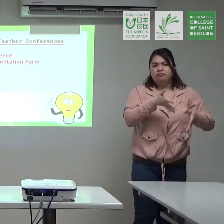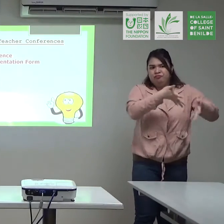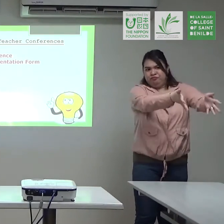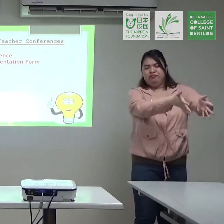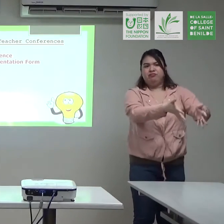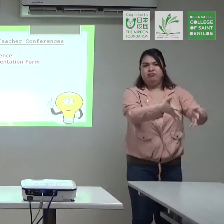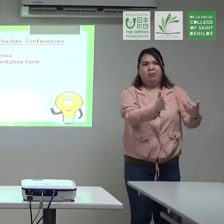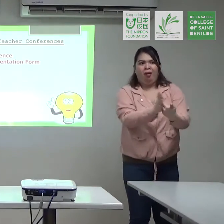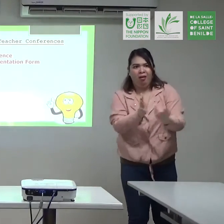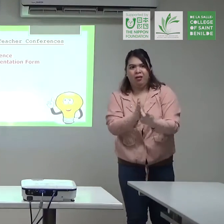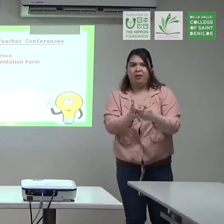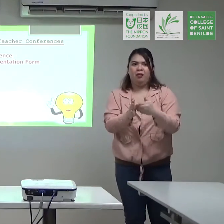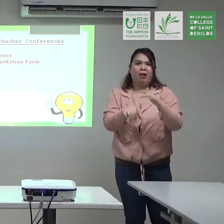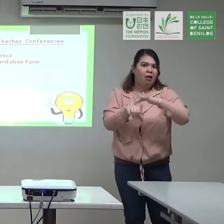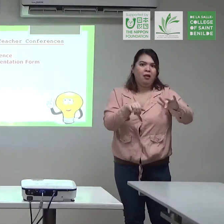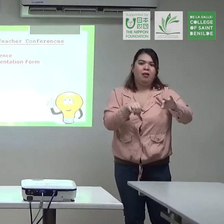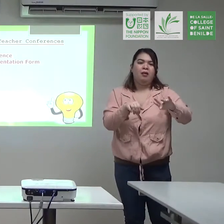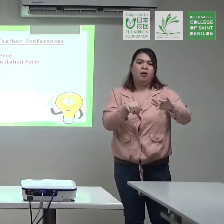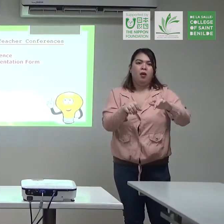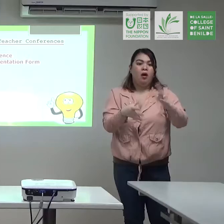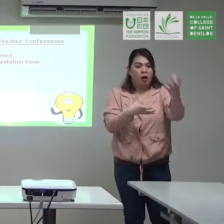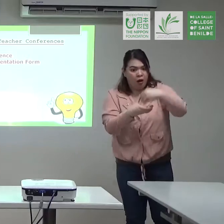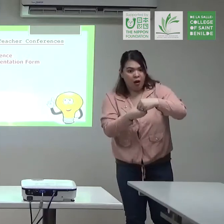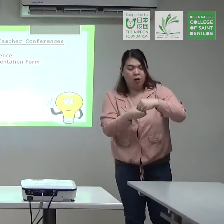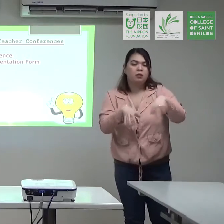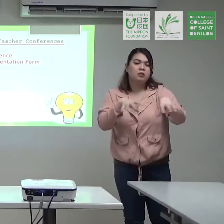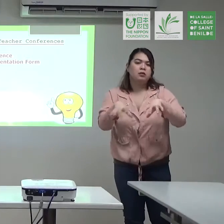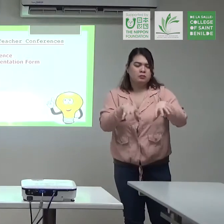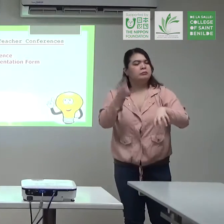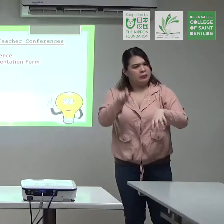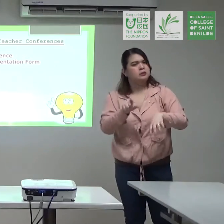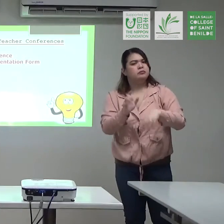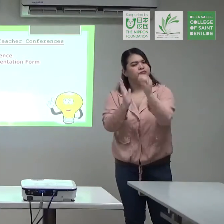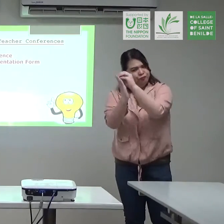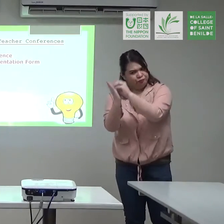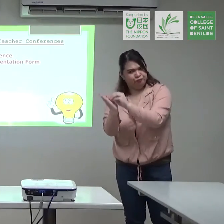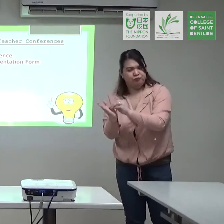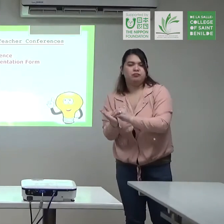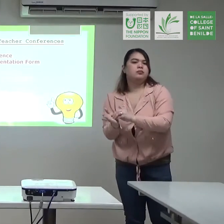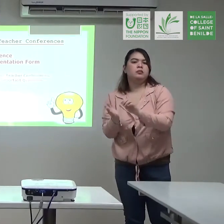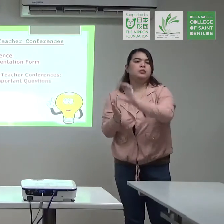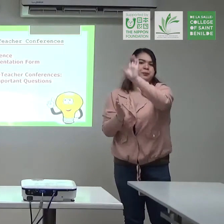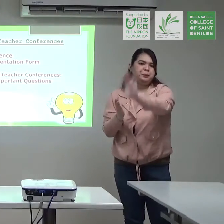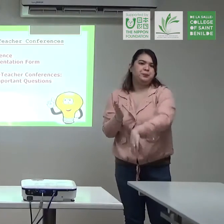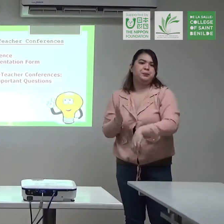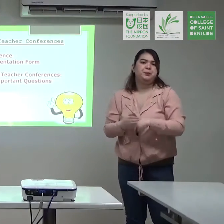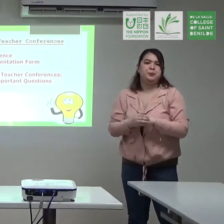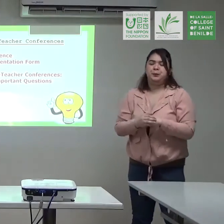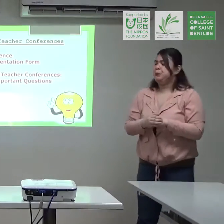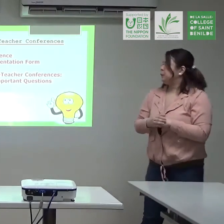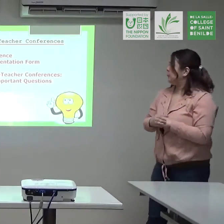any proof of their involvement or activity. So documentation.